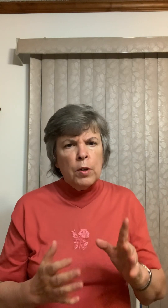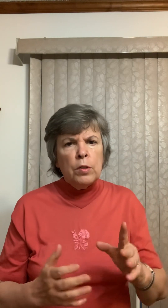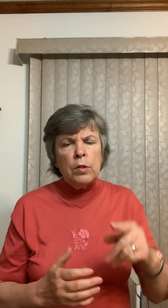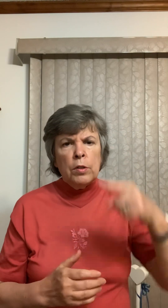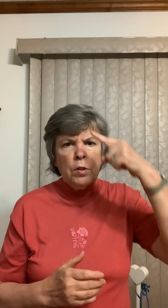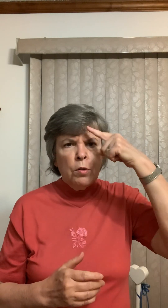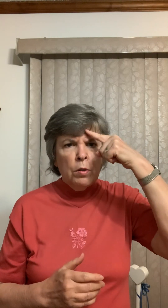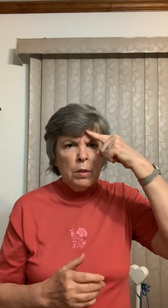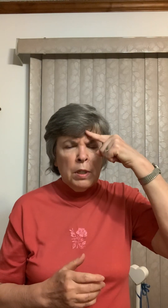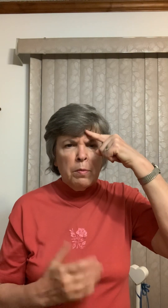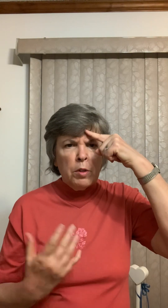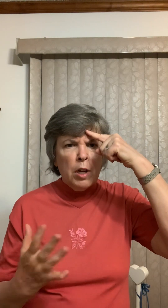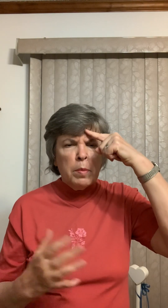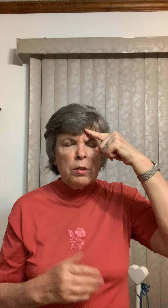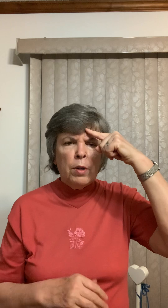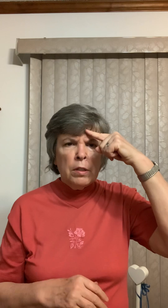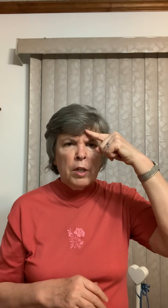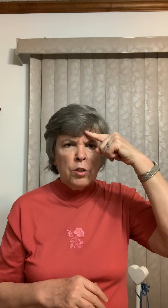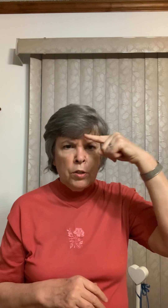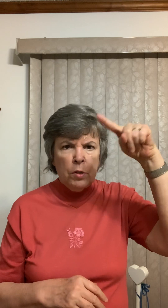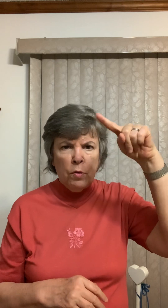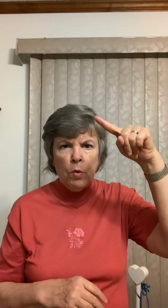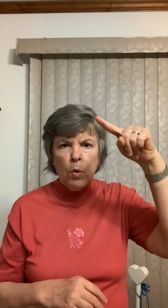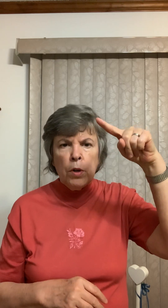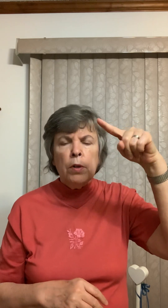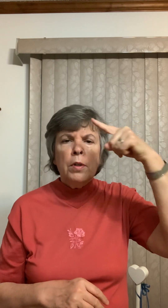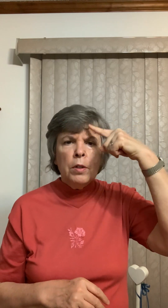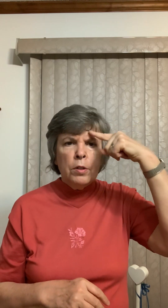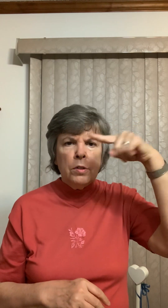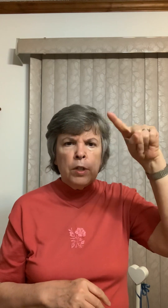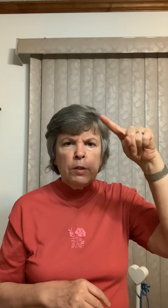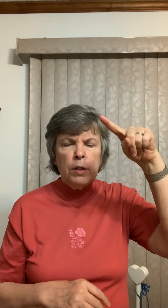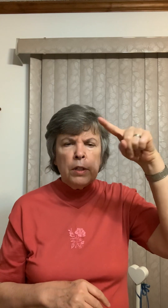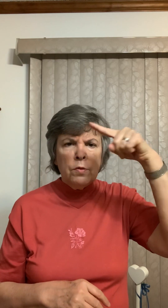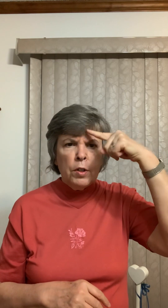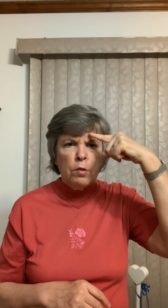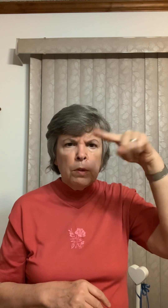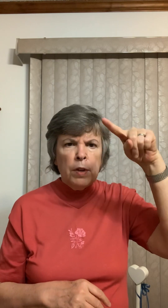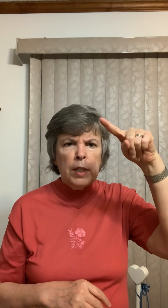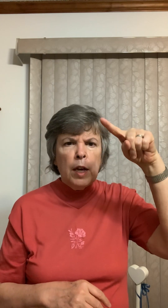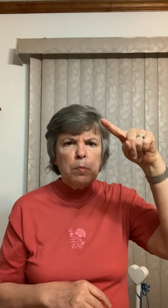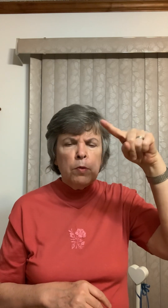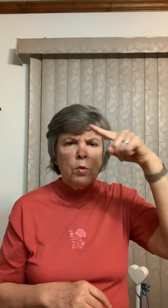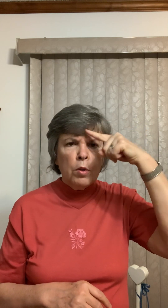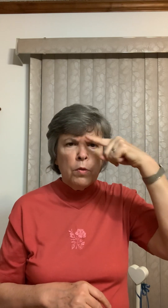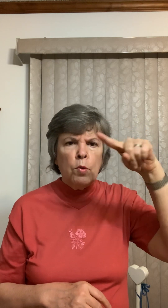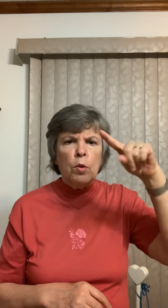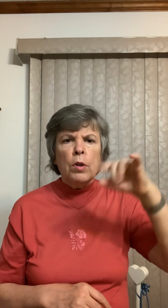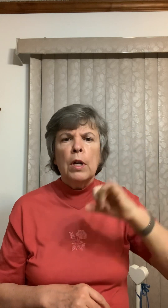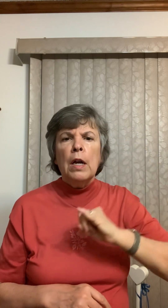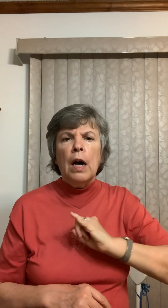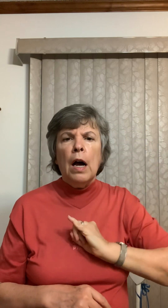first. So, and then we'll talk about translation. So for, you just take your index finger. We've had that before. For